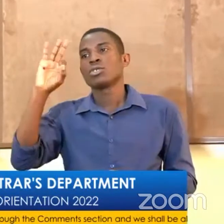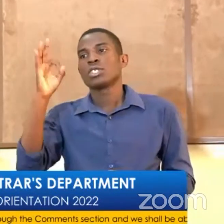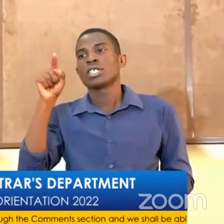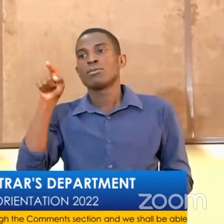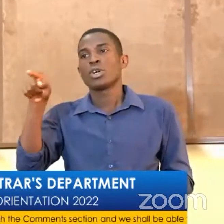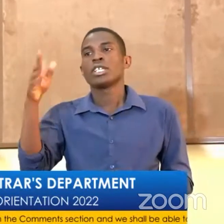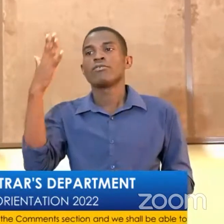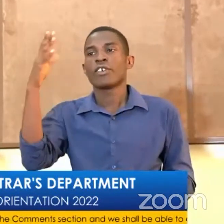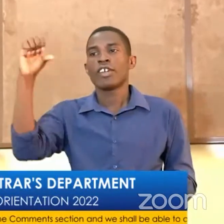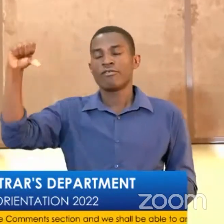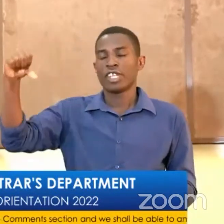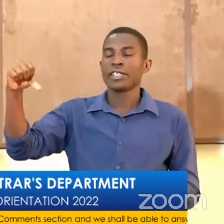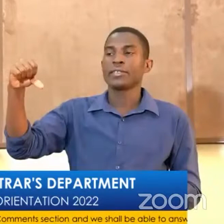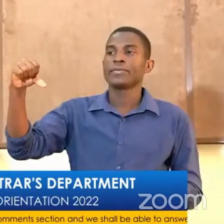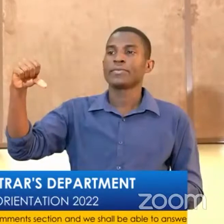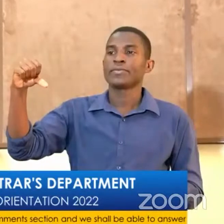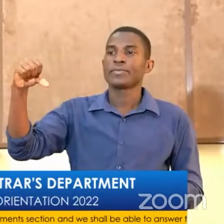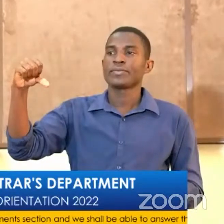3.59.